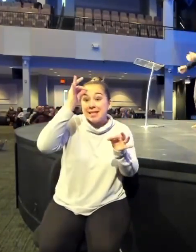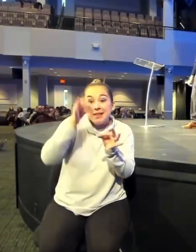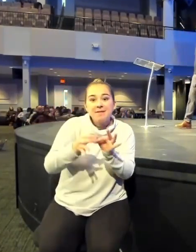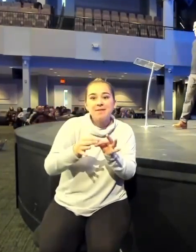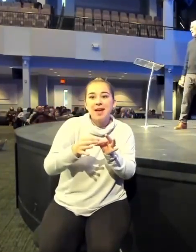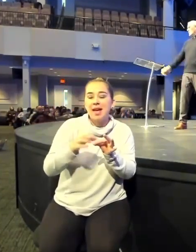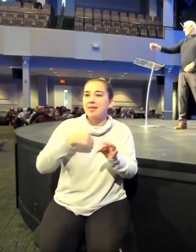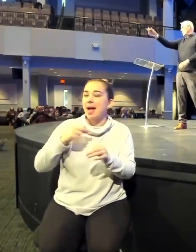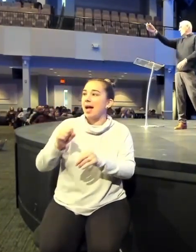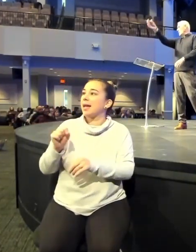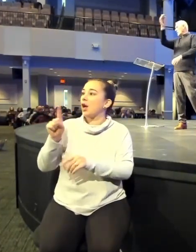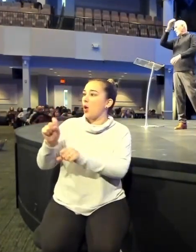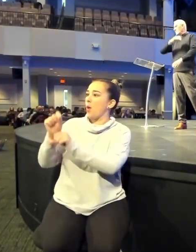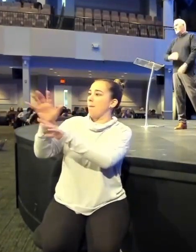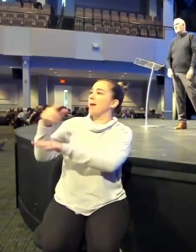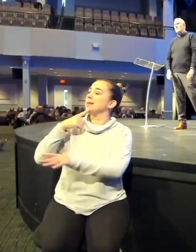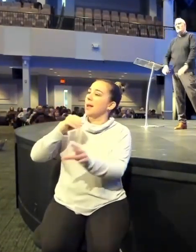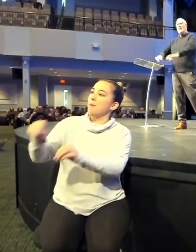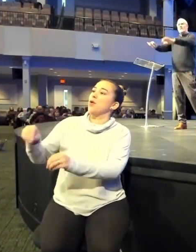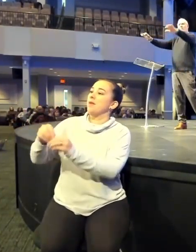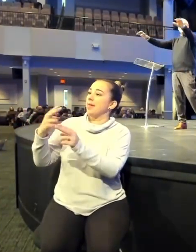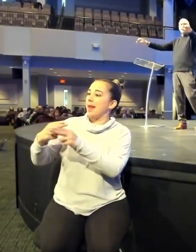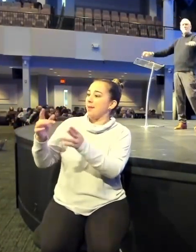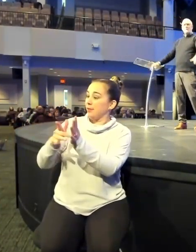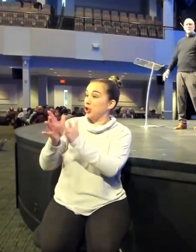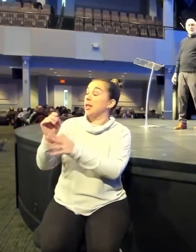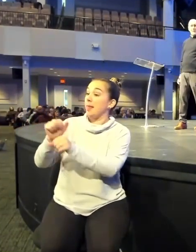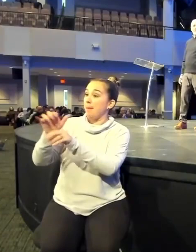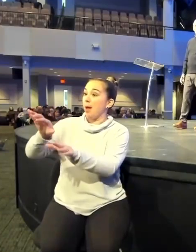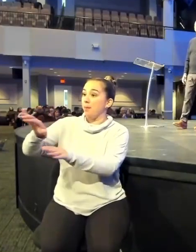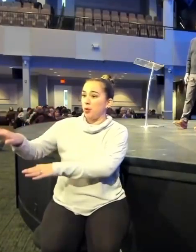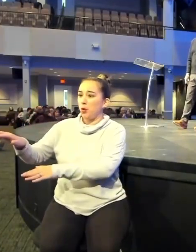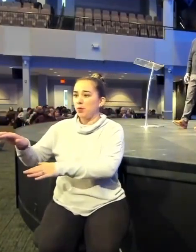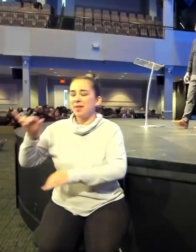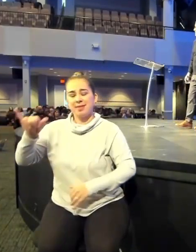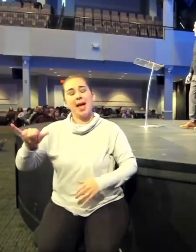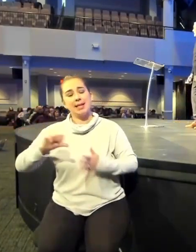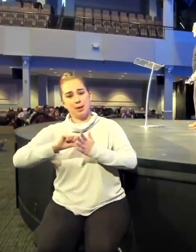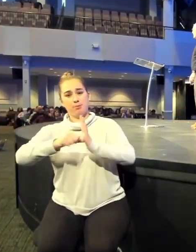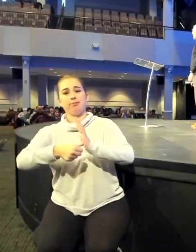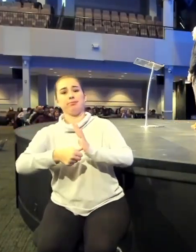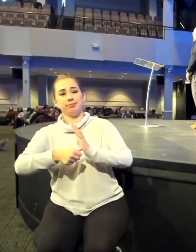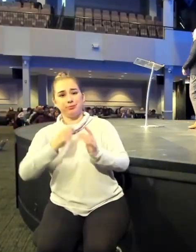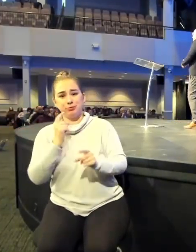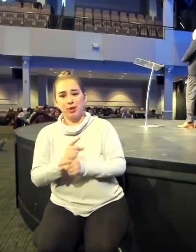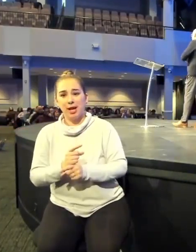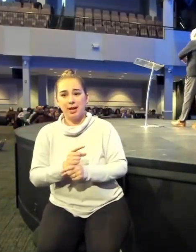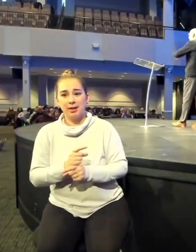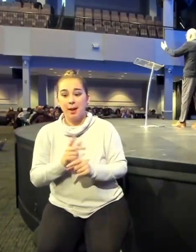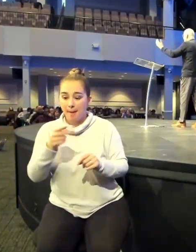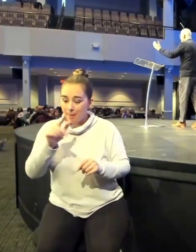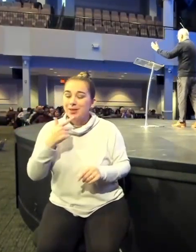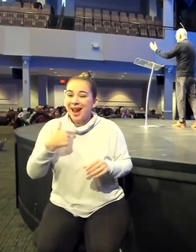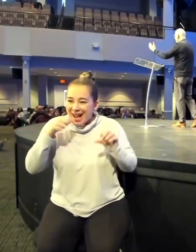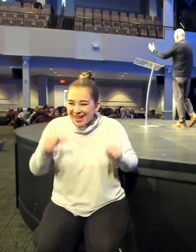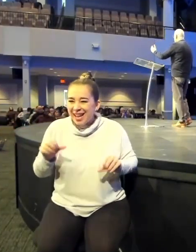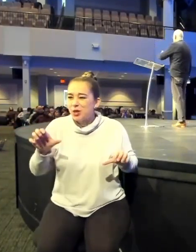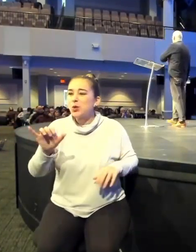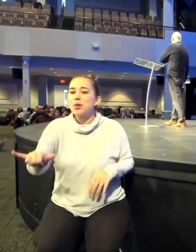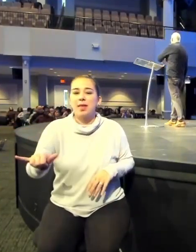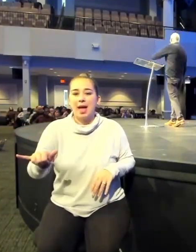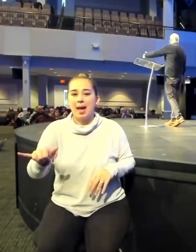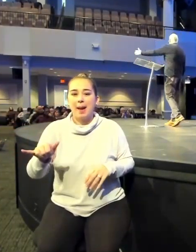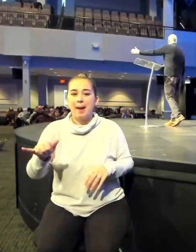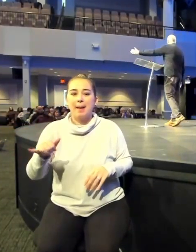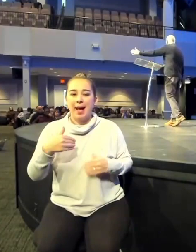to a mountain and say, hey, mountain, move in the name of Jesus, and the mountain moves. Wouldn't that be very impressive? Paul says, I could do that. I have